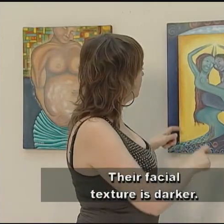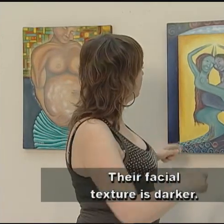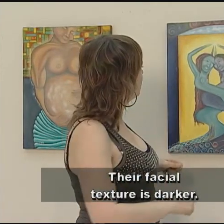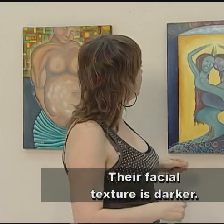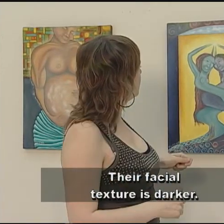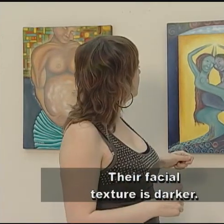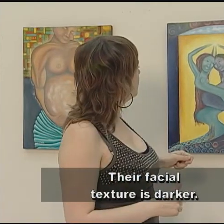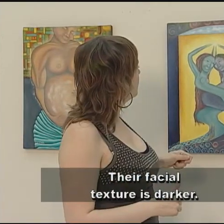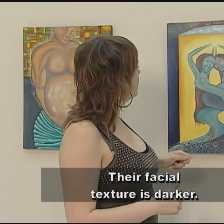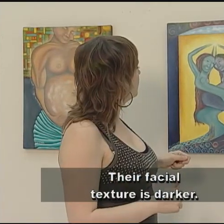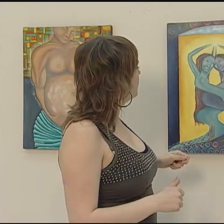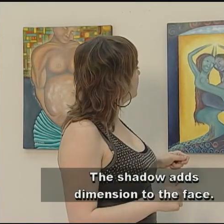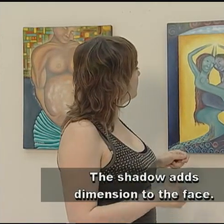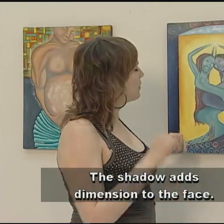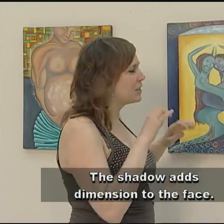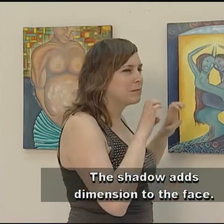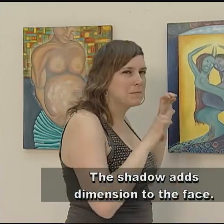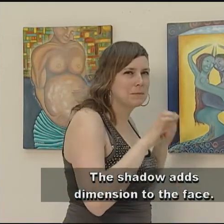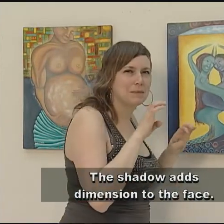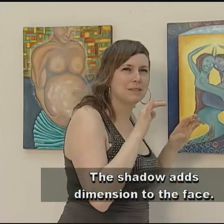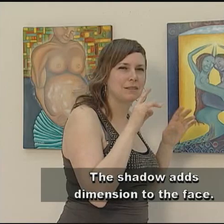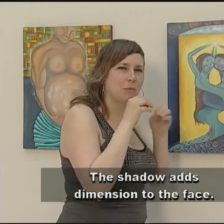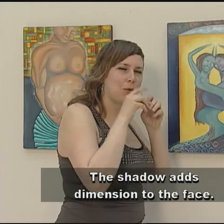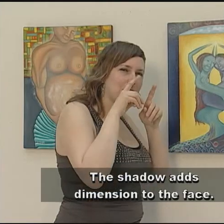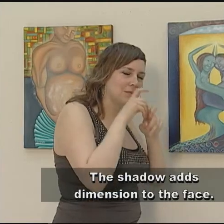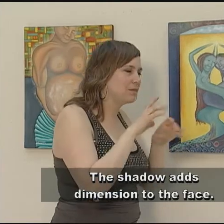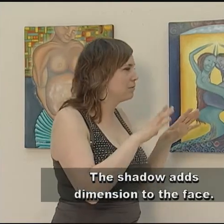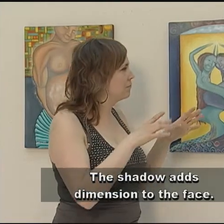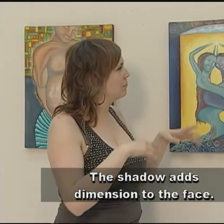facial texture is darker. The shadow adds dimension to the face.